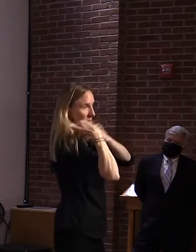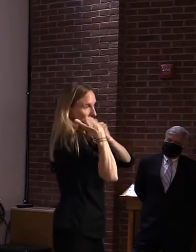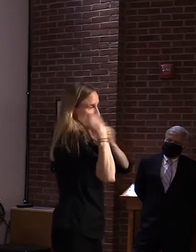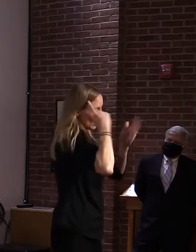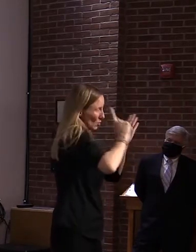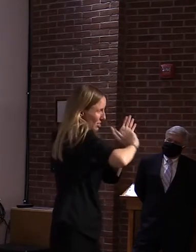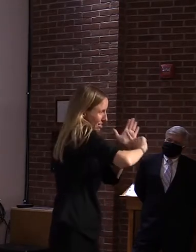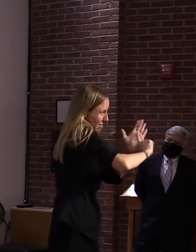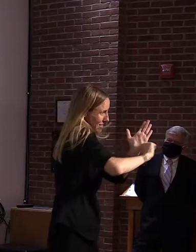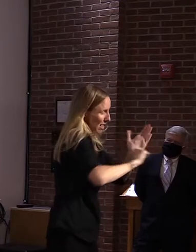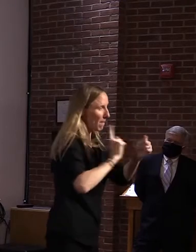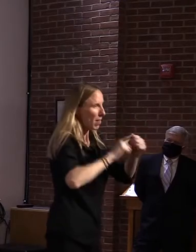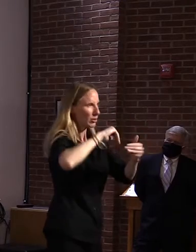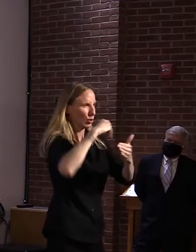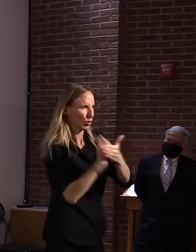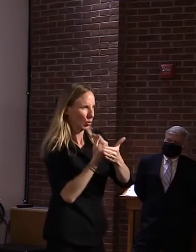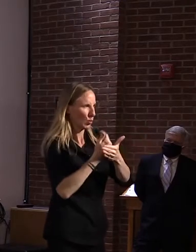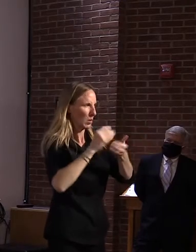onboarded.